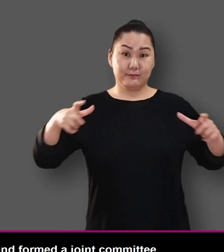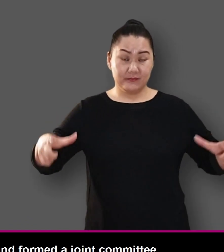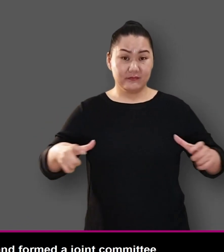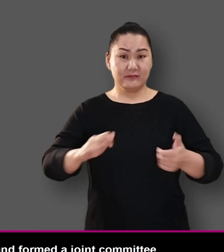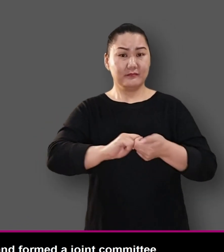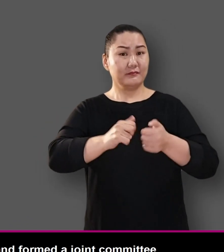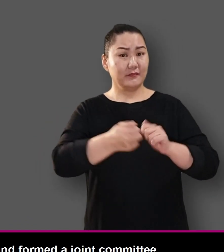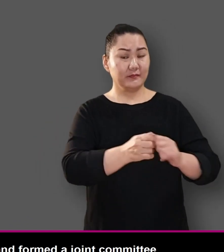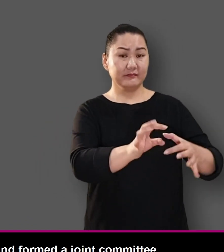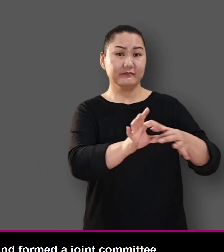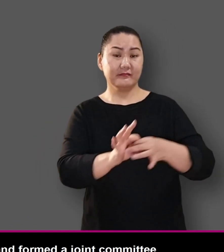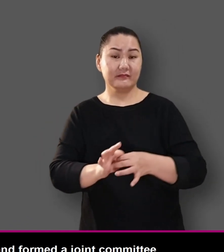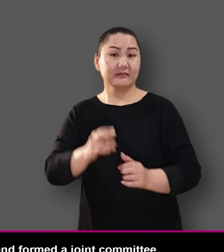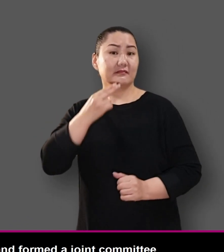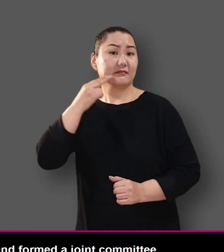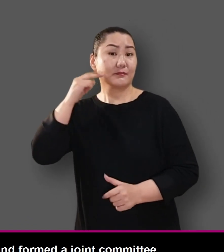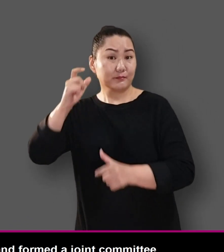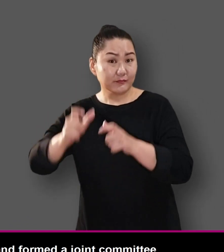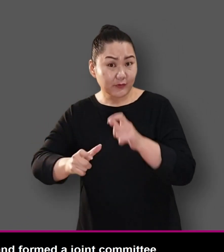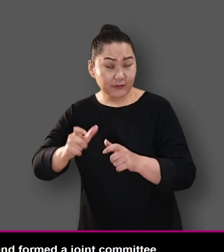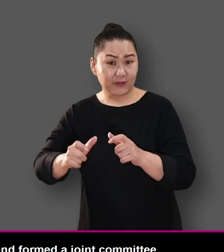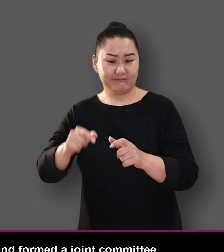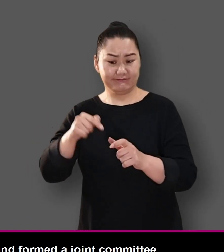faced by deaf people and formed a joint committee